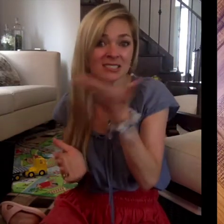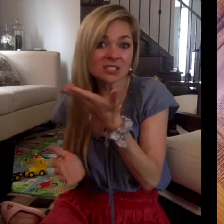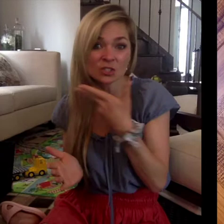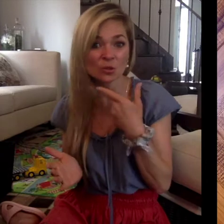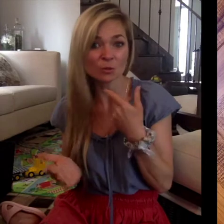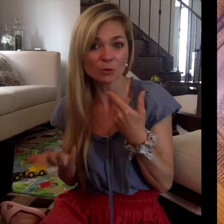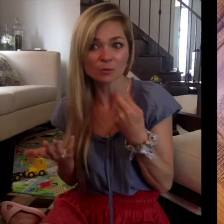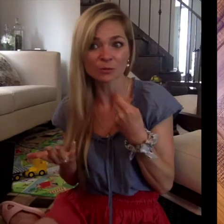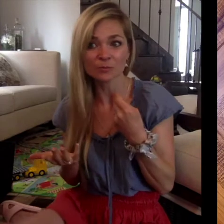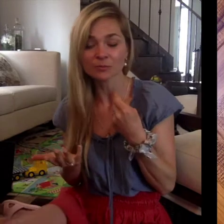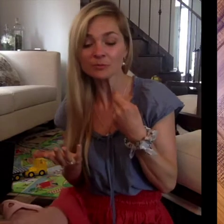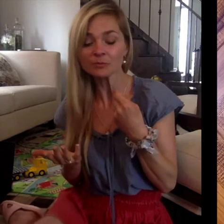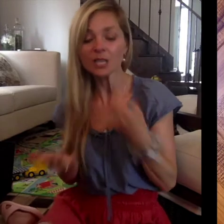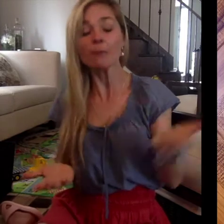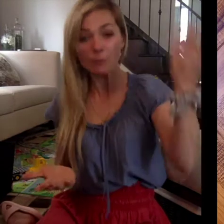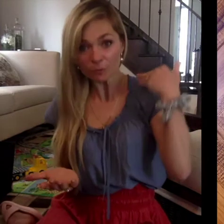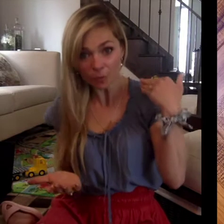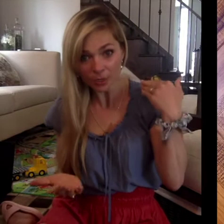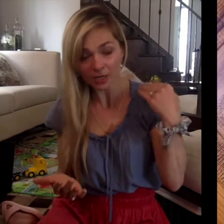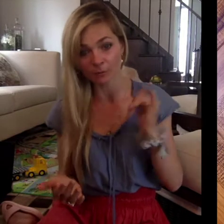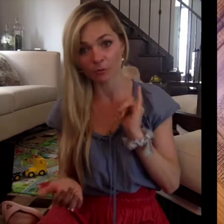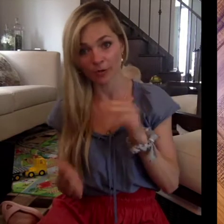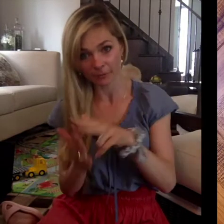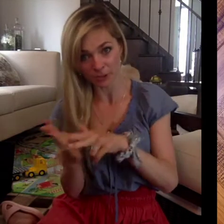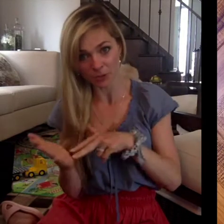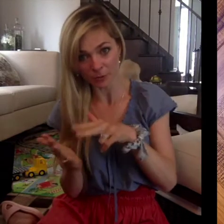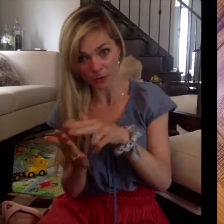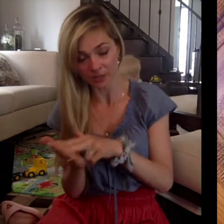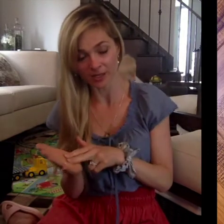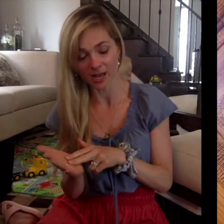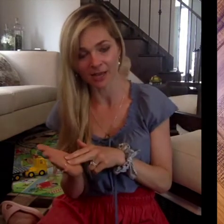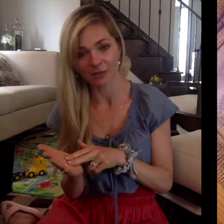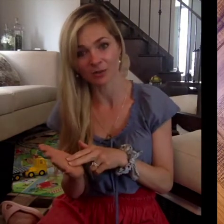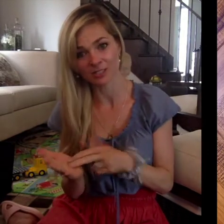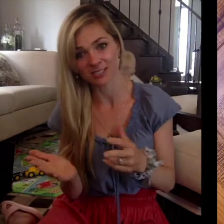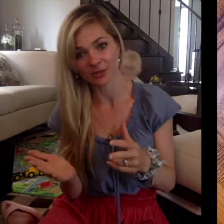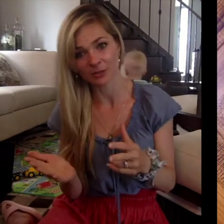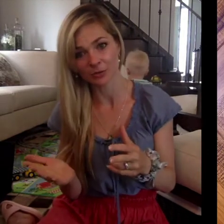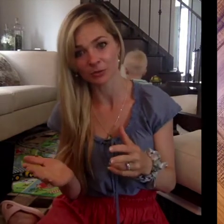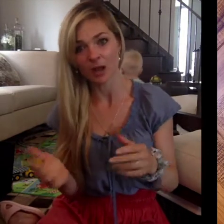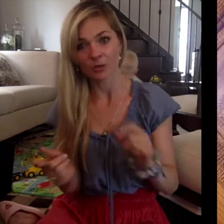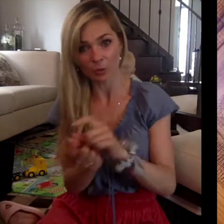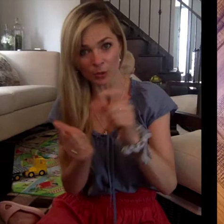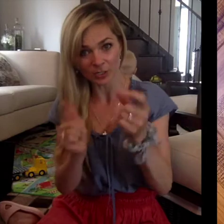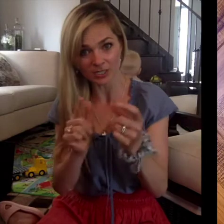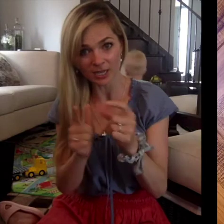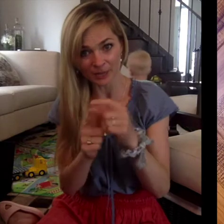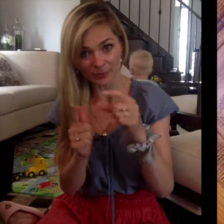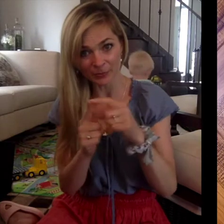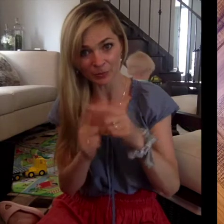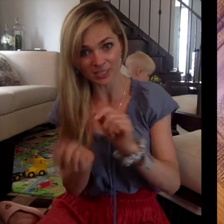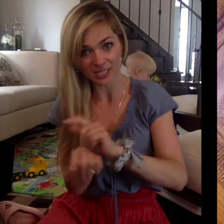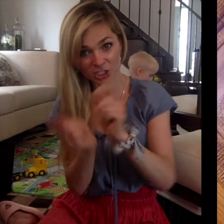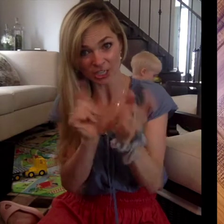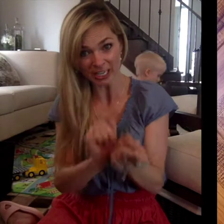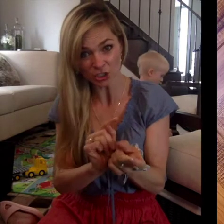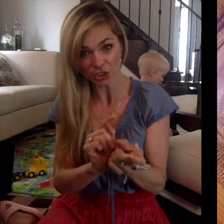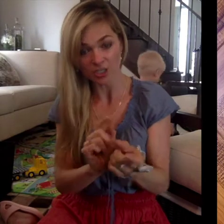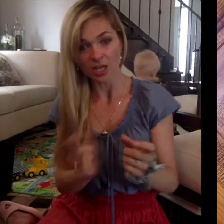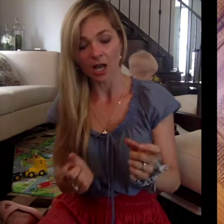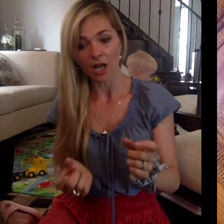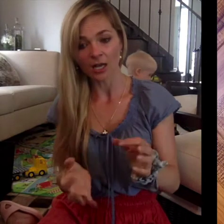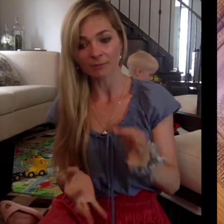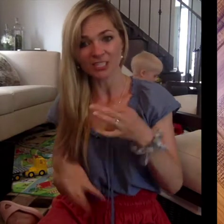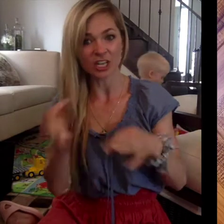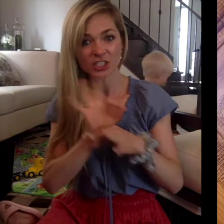the message is so beautiful. But before I read you the book, I want to tell you the words that I